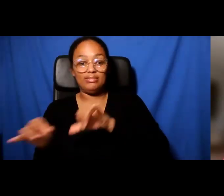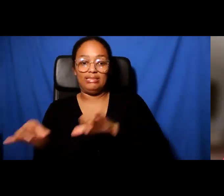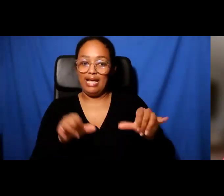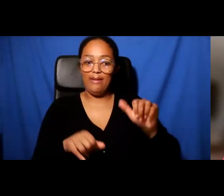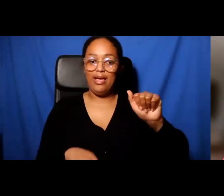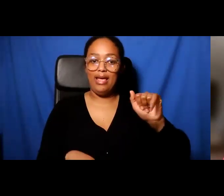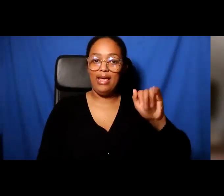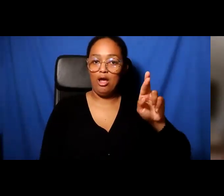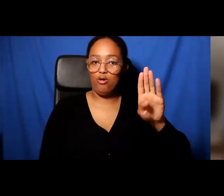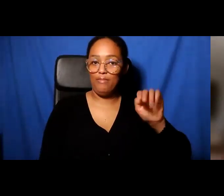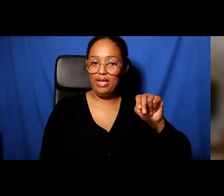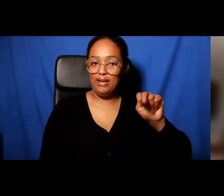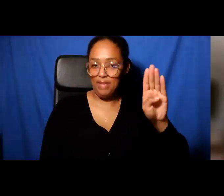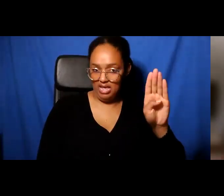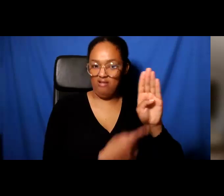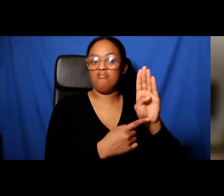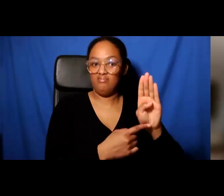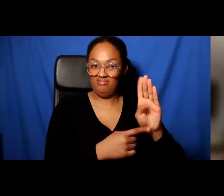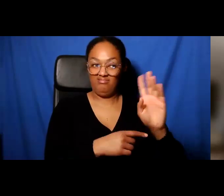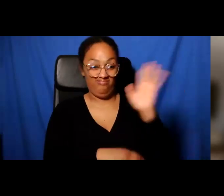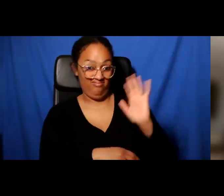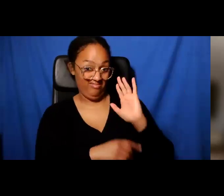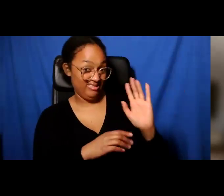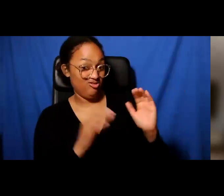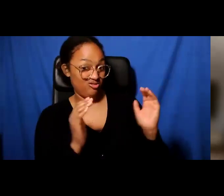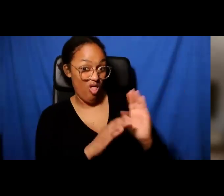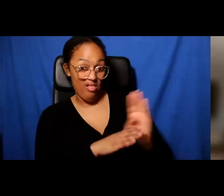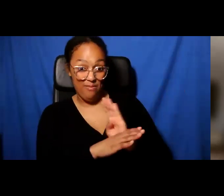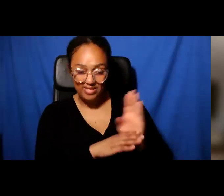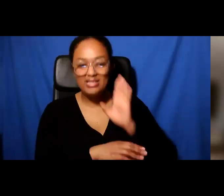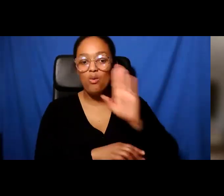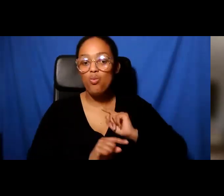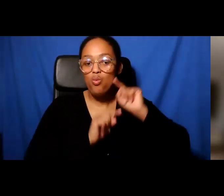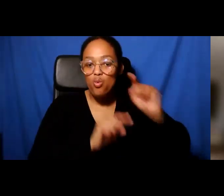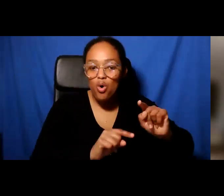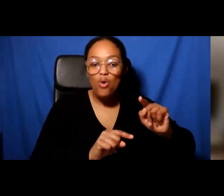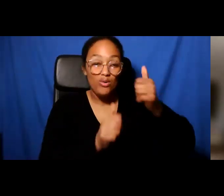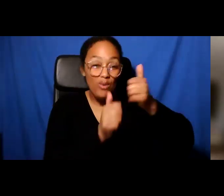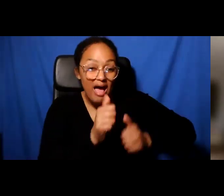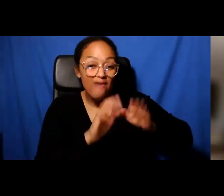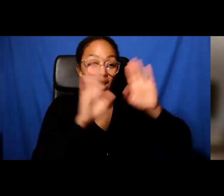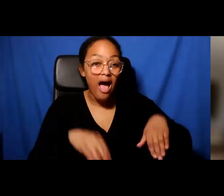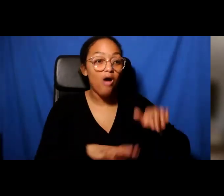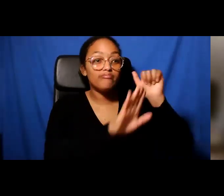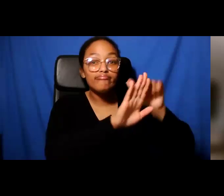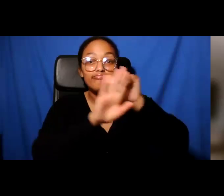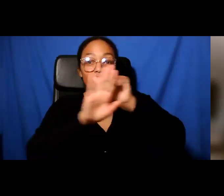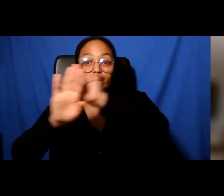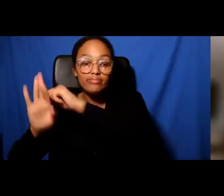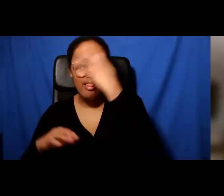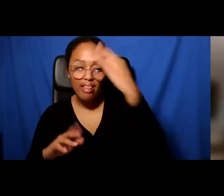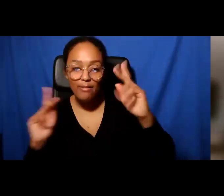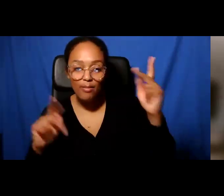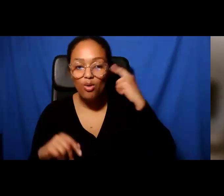to convince every house that this is something that you want to do and you'll make money. It's safe. And what they did was they said, I'll